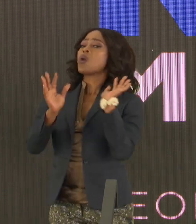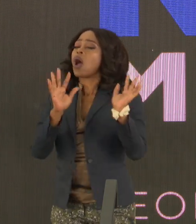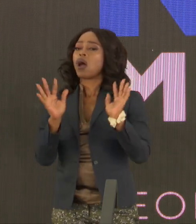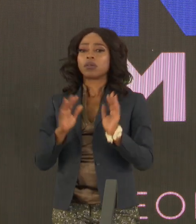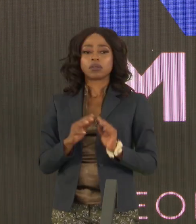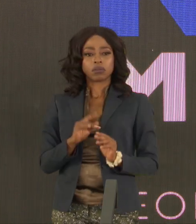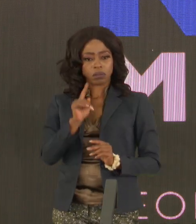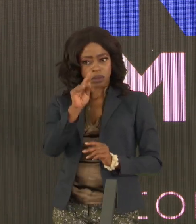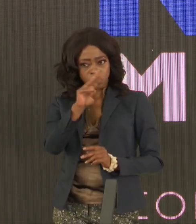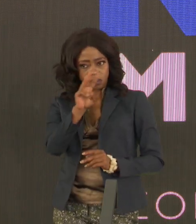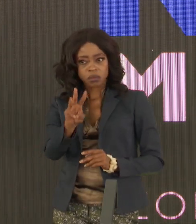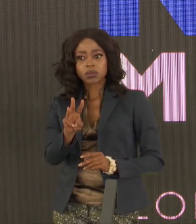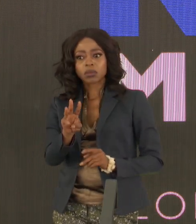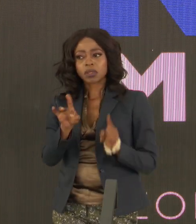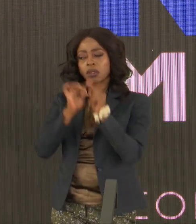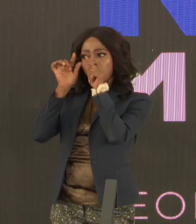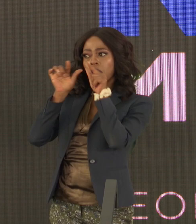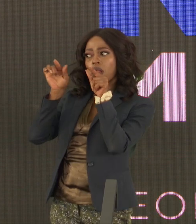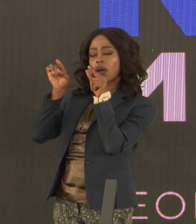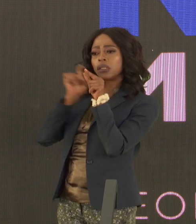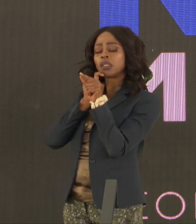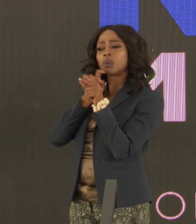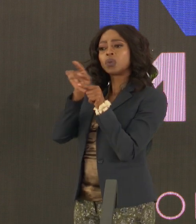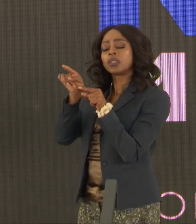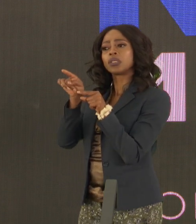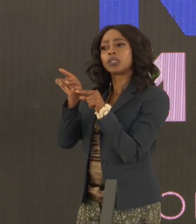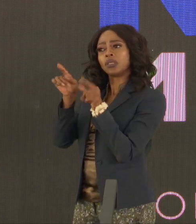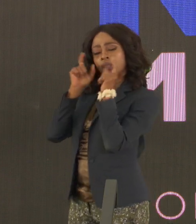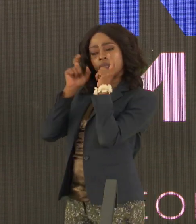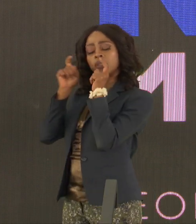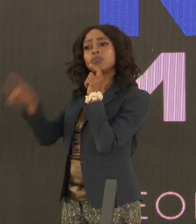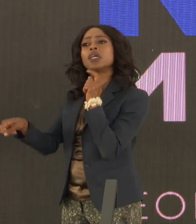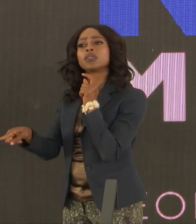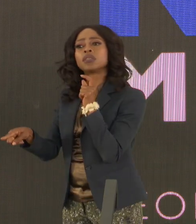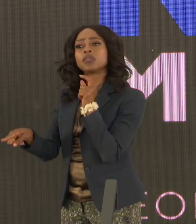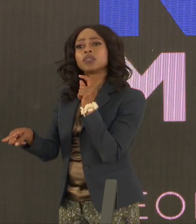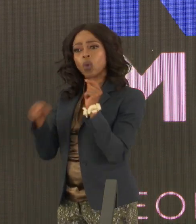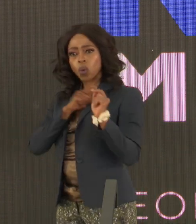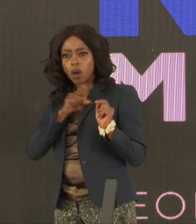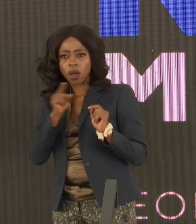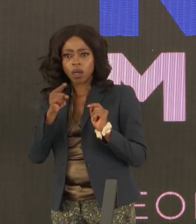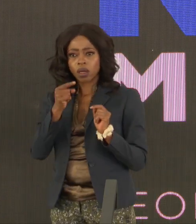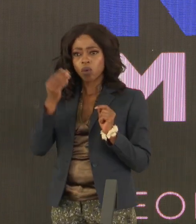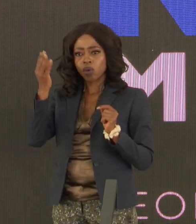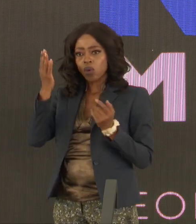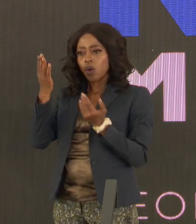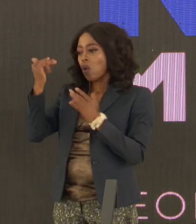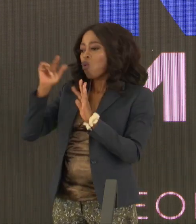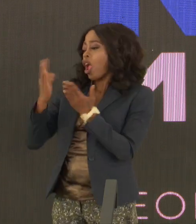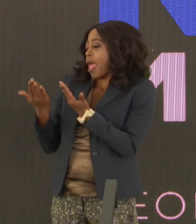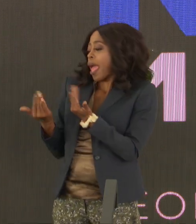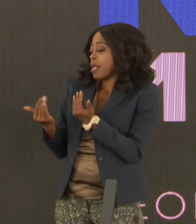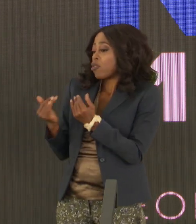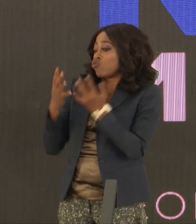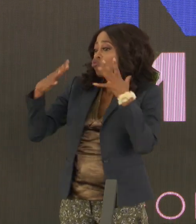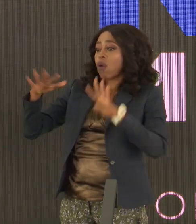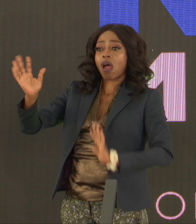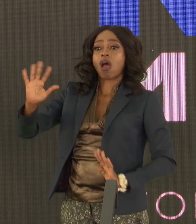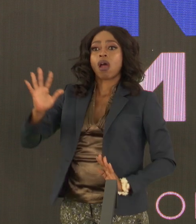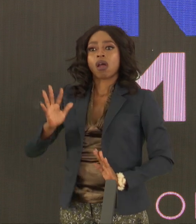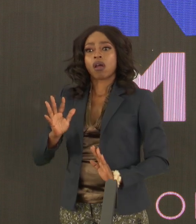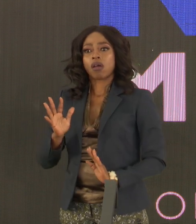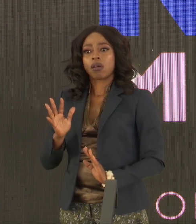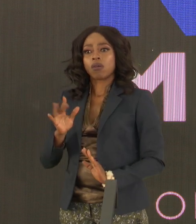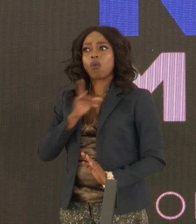We must be careful even of the language they use so that we have low expectations.